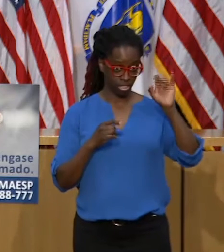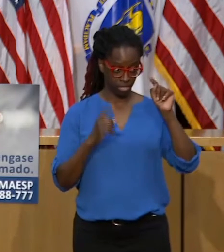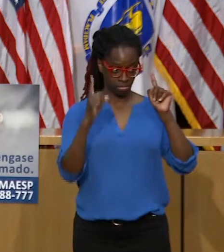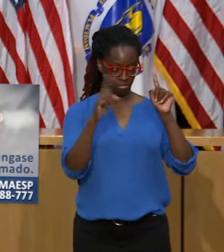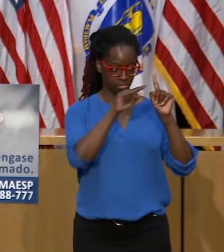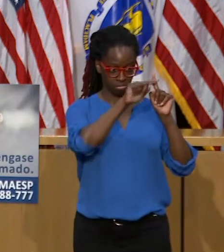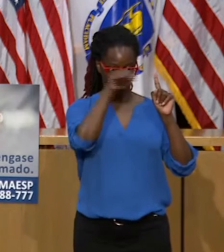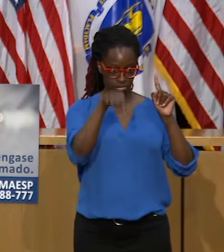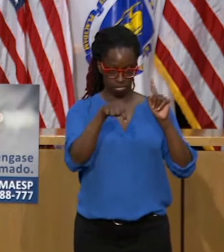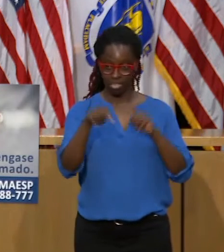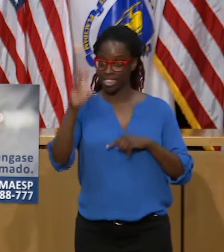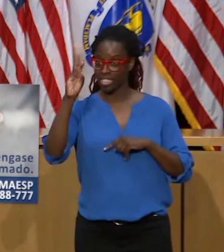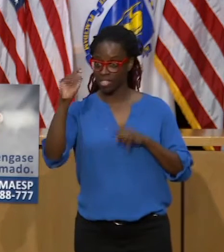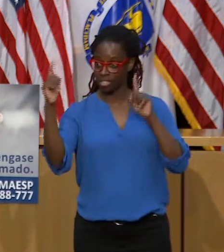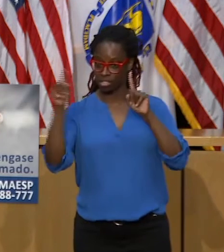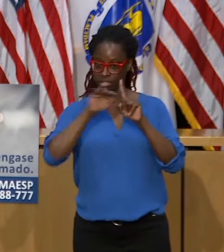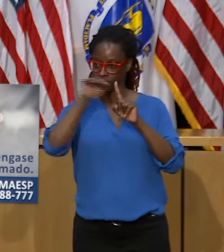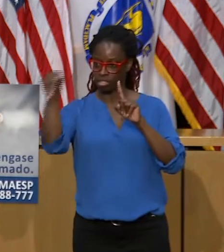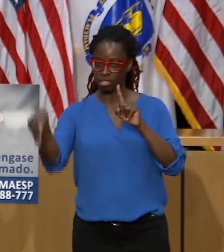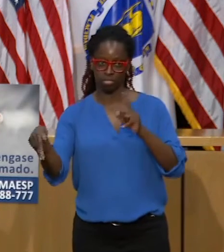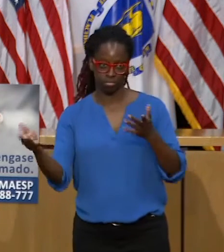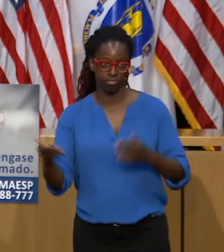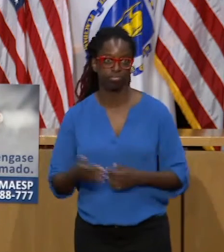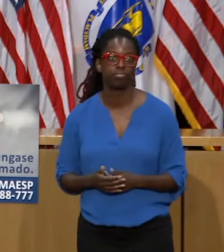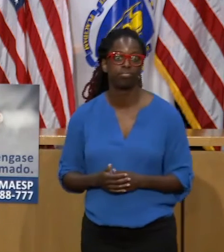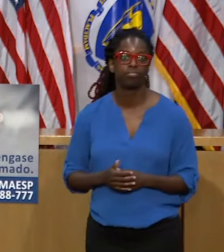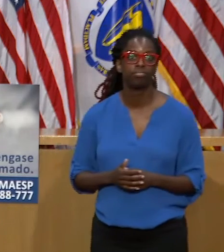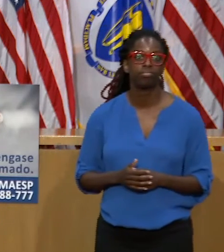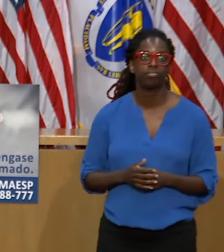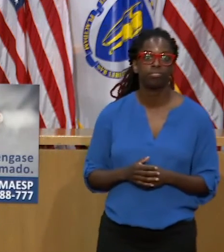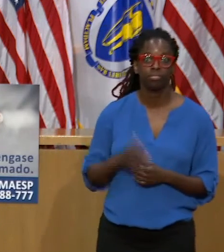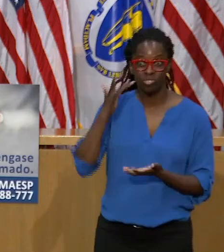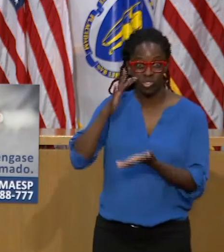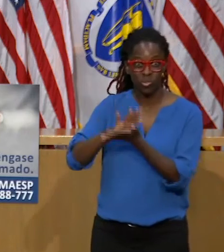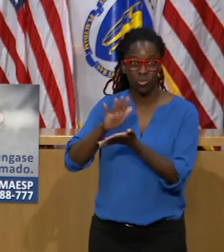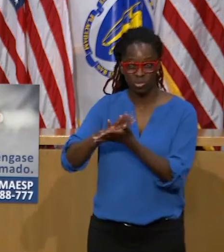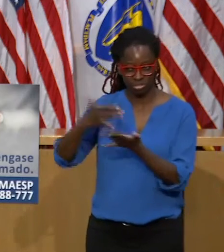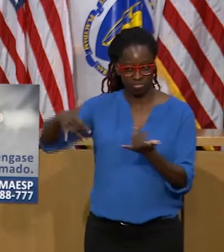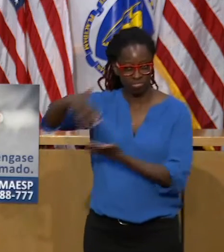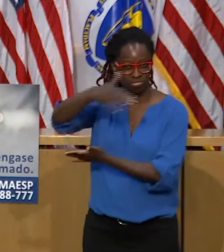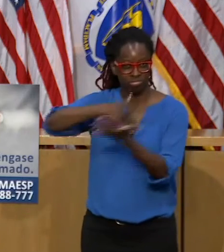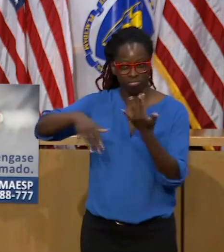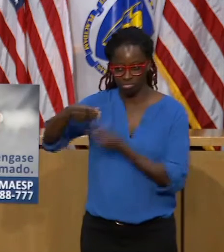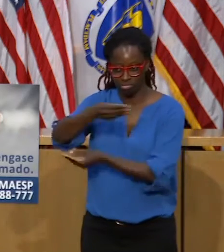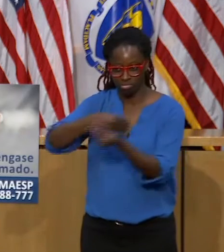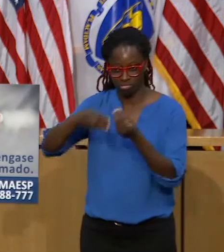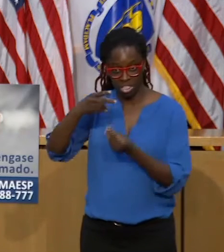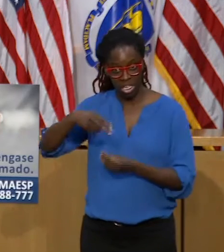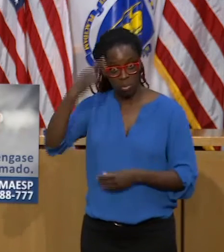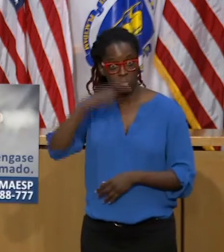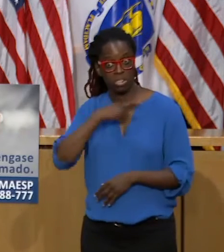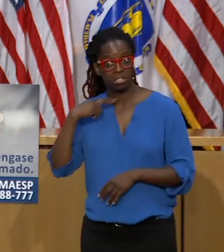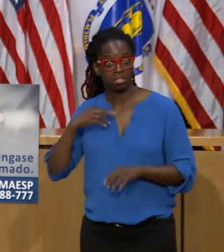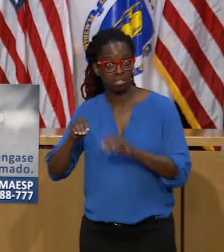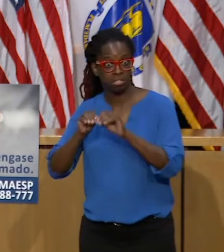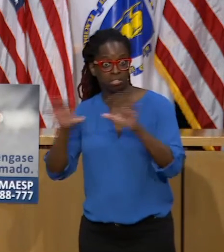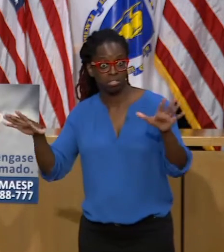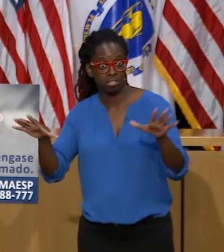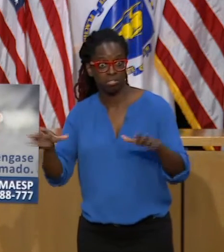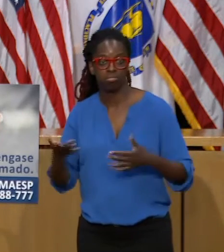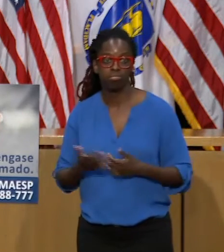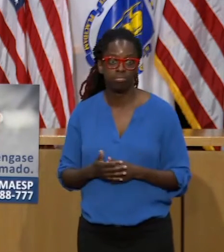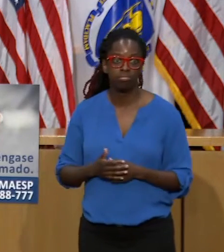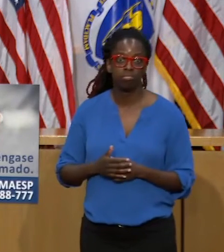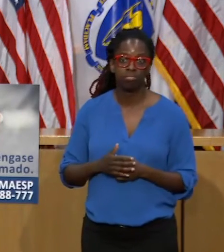school classroom, the incremental difference in transmission risk between 6 feet and 3 feet is not very